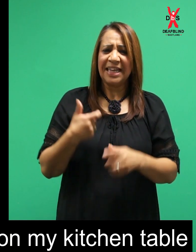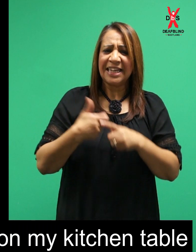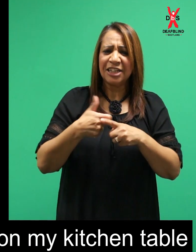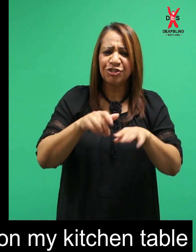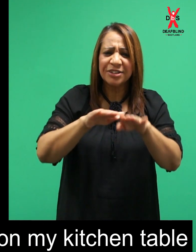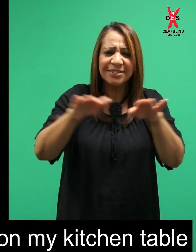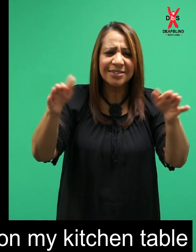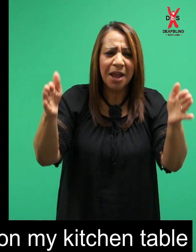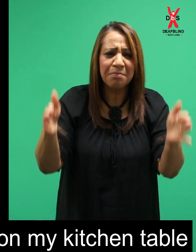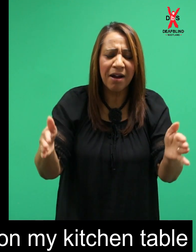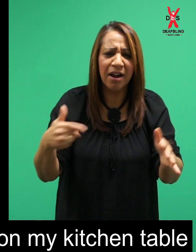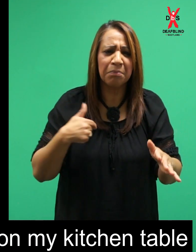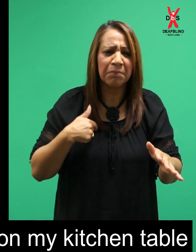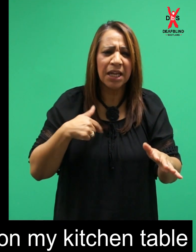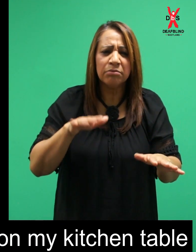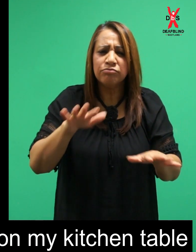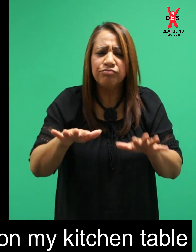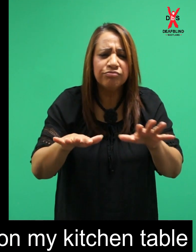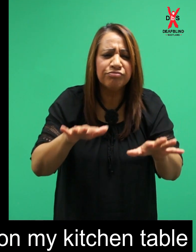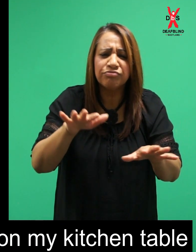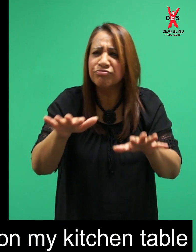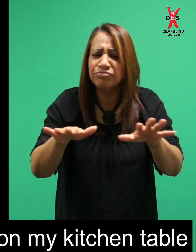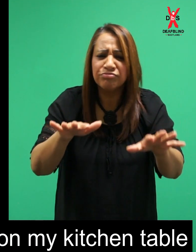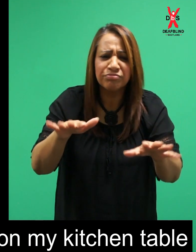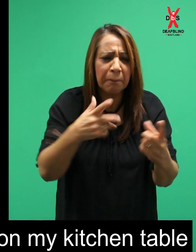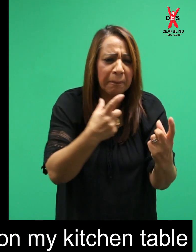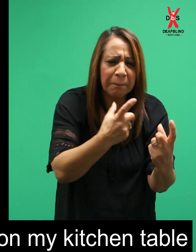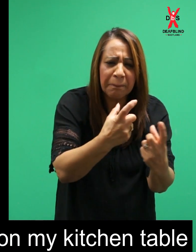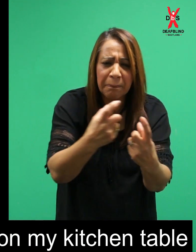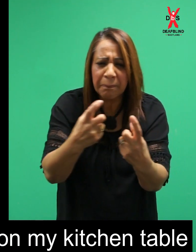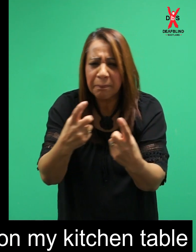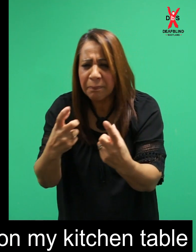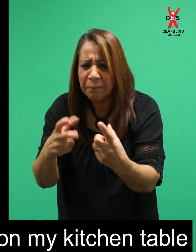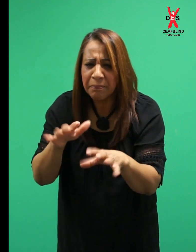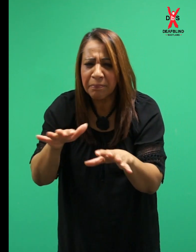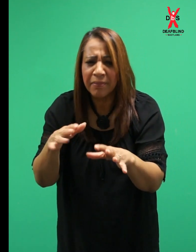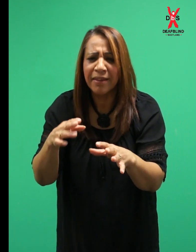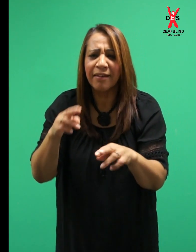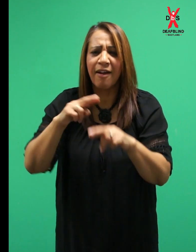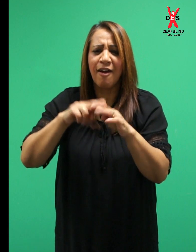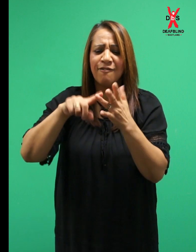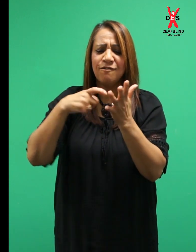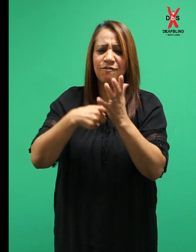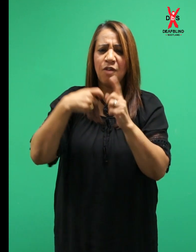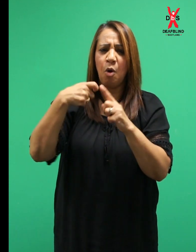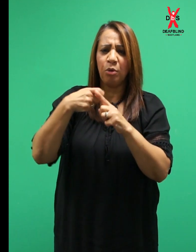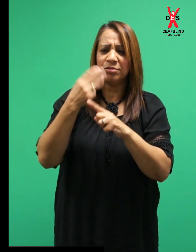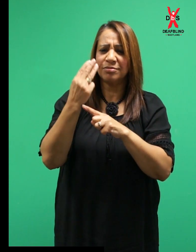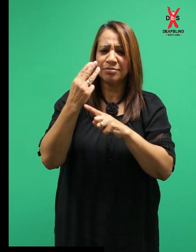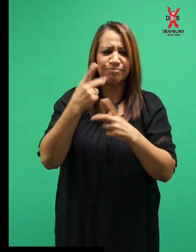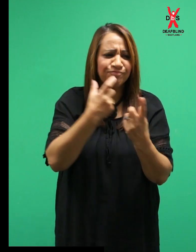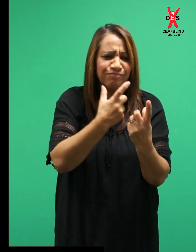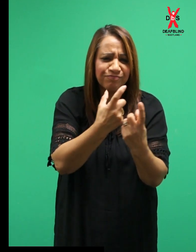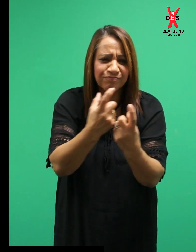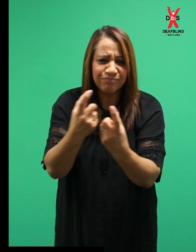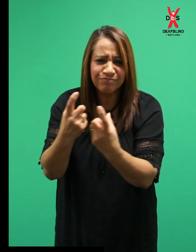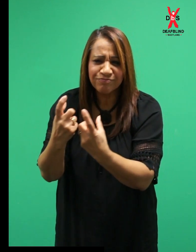Reaching out with my hand on my kitchen table and firmly around searching for a fork